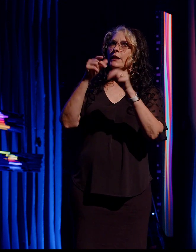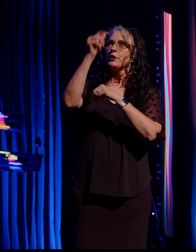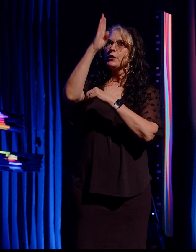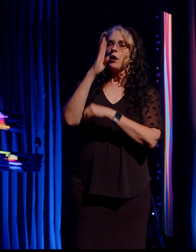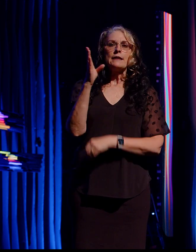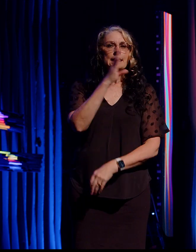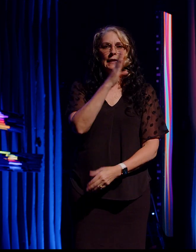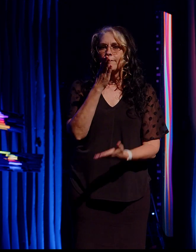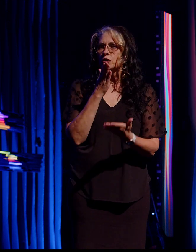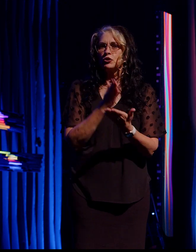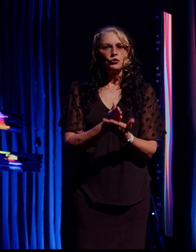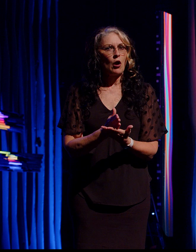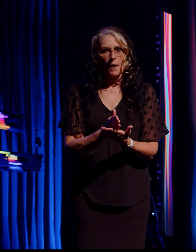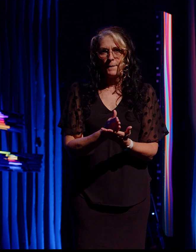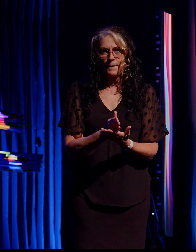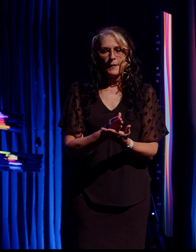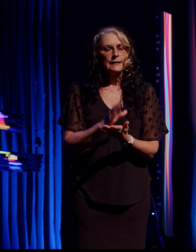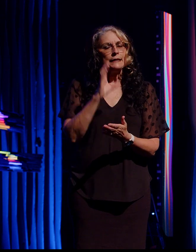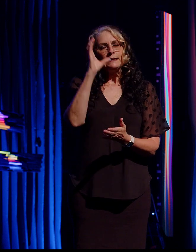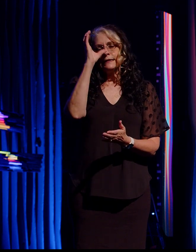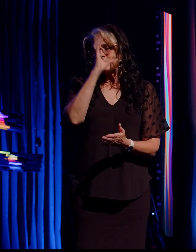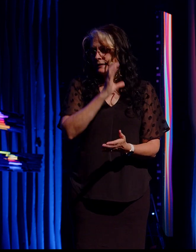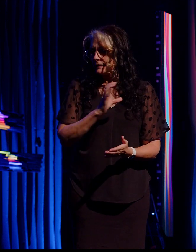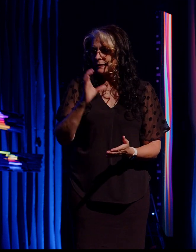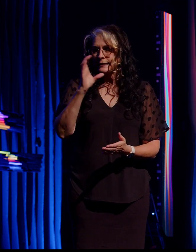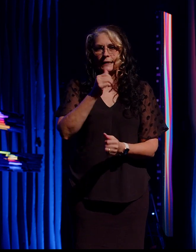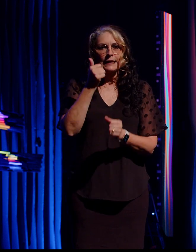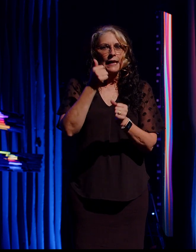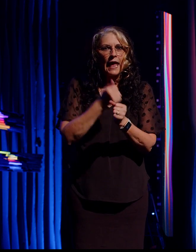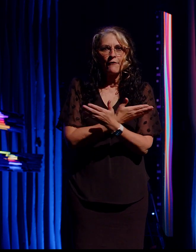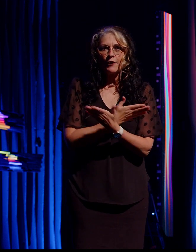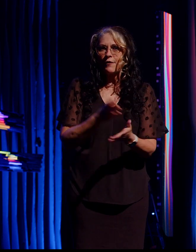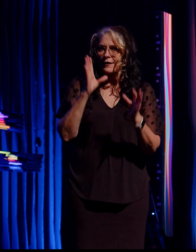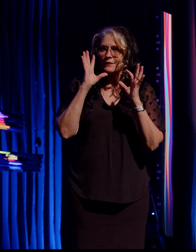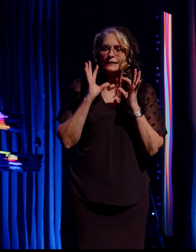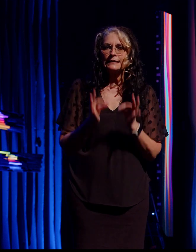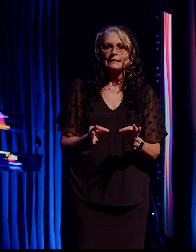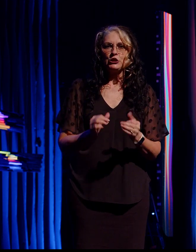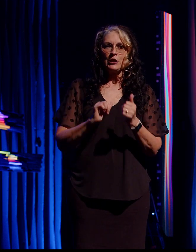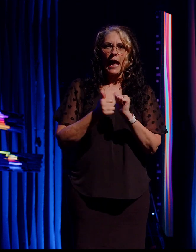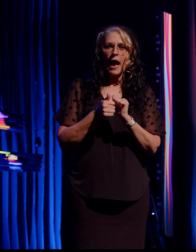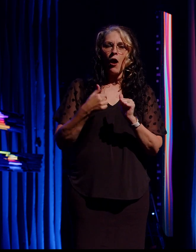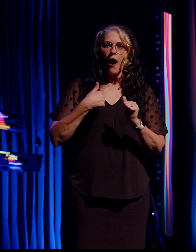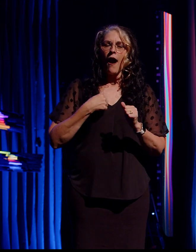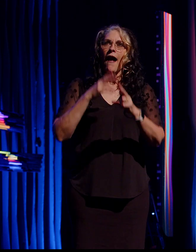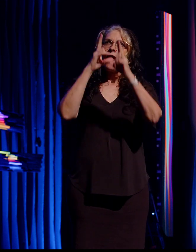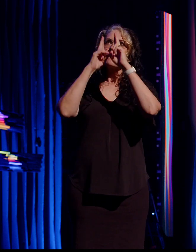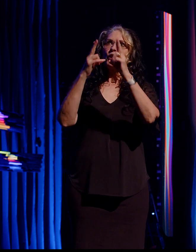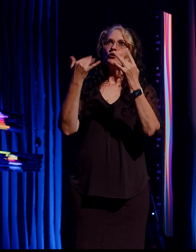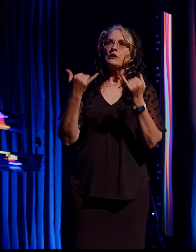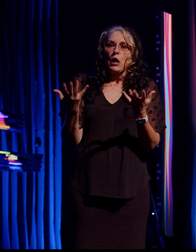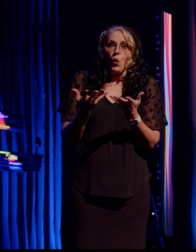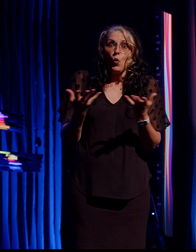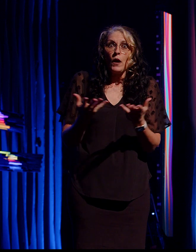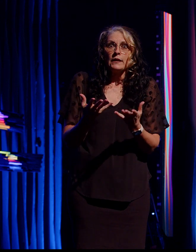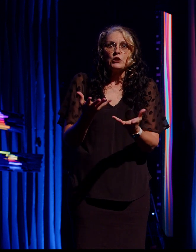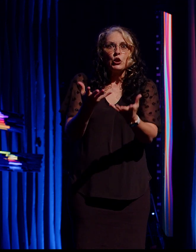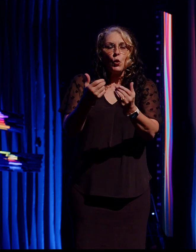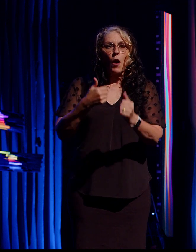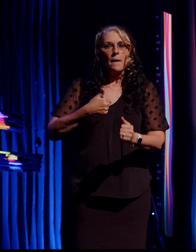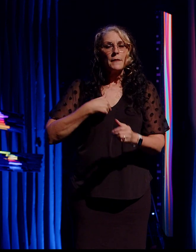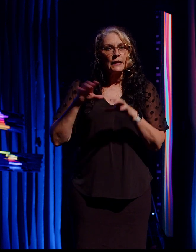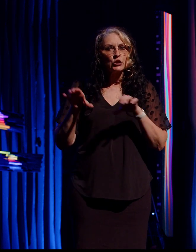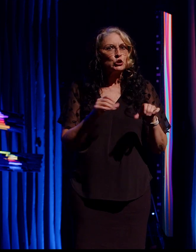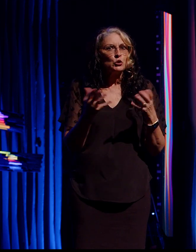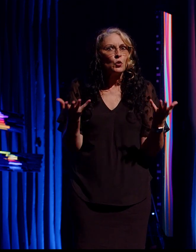Never stop fearing him, seeking him. In every decision that you have to make, Lord, how can I fear you today? What is it that you want me